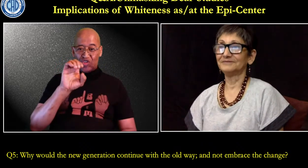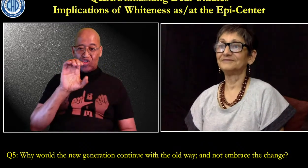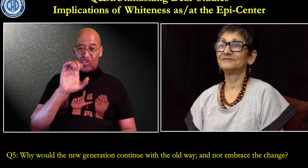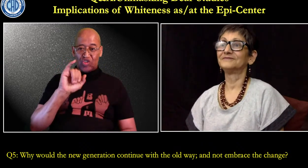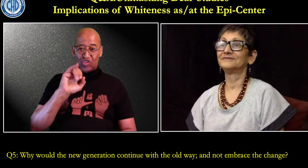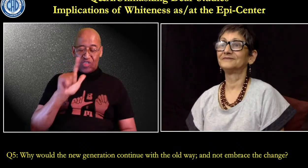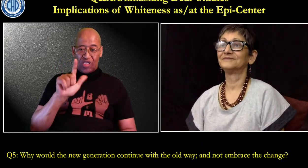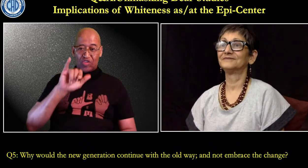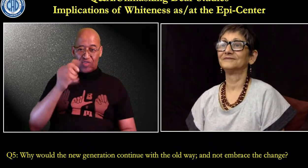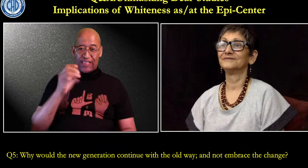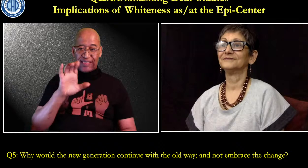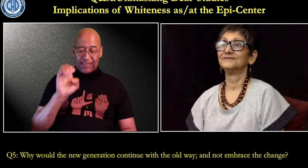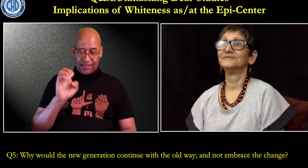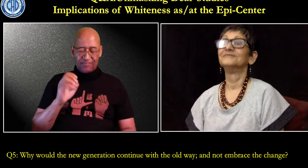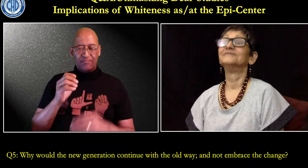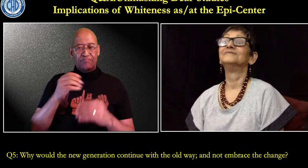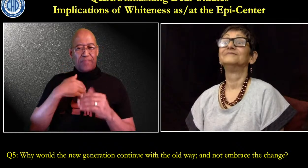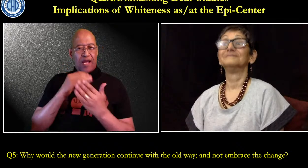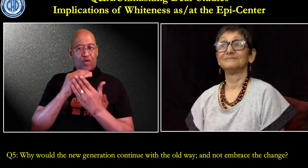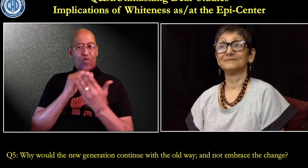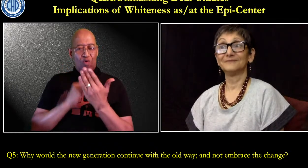Because